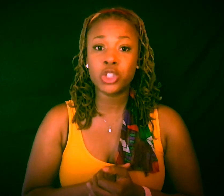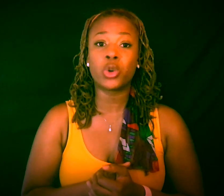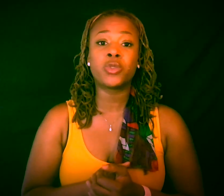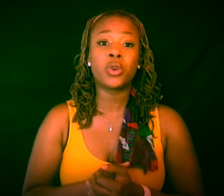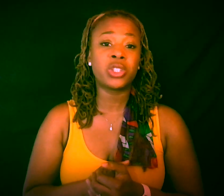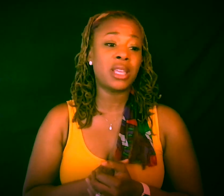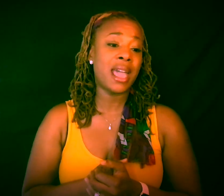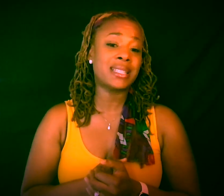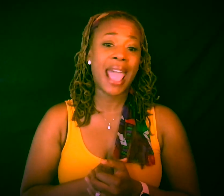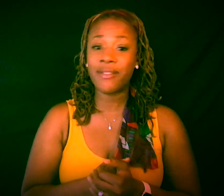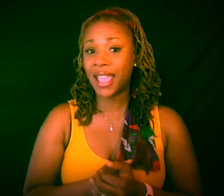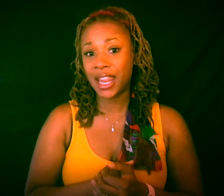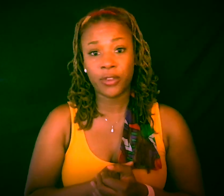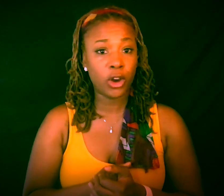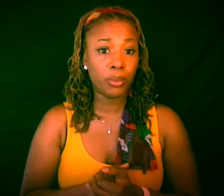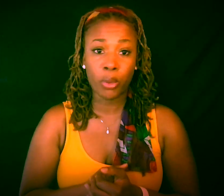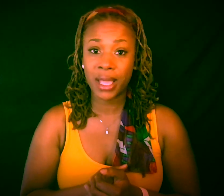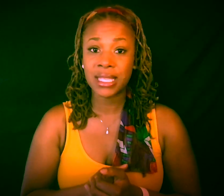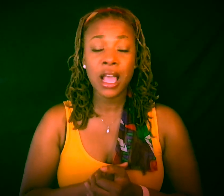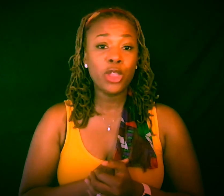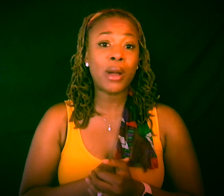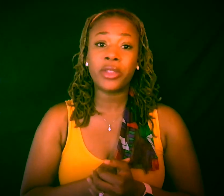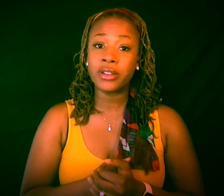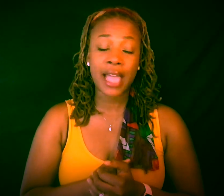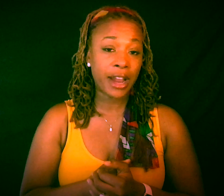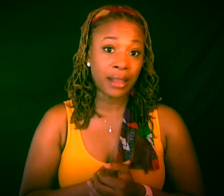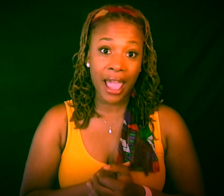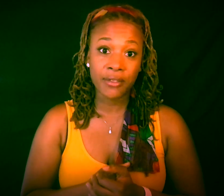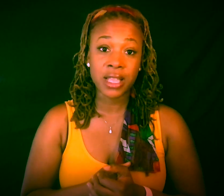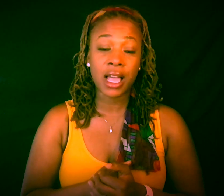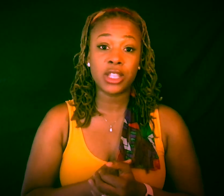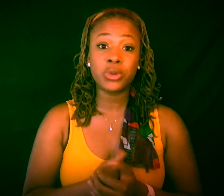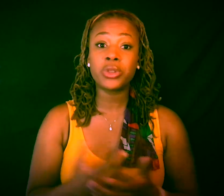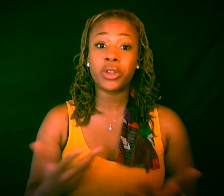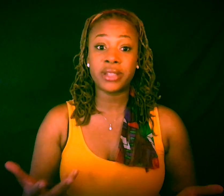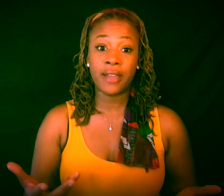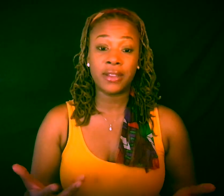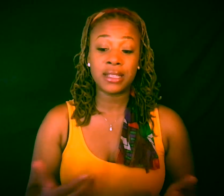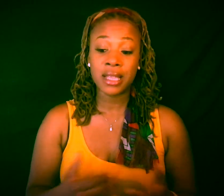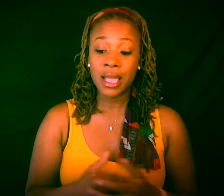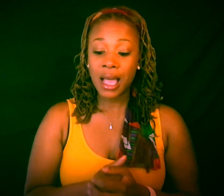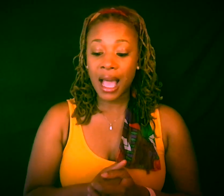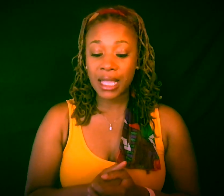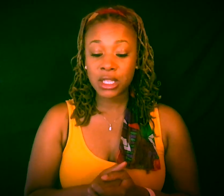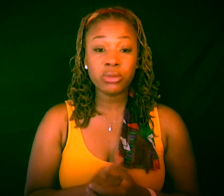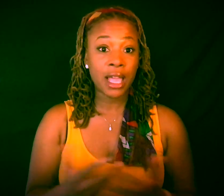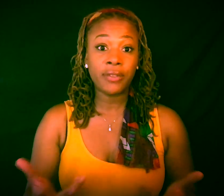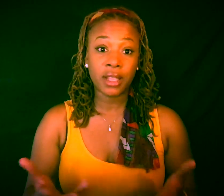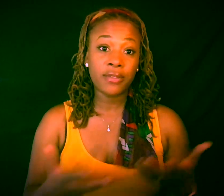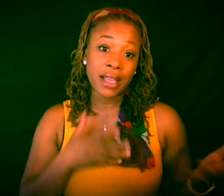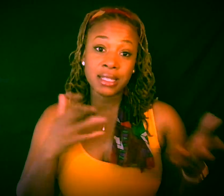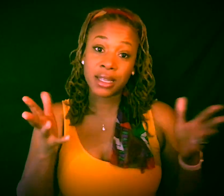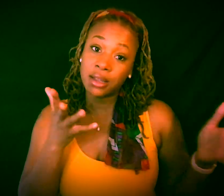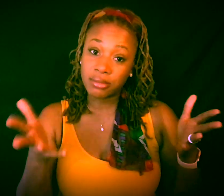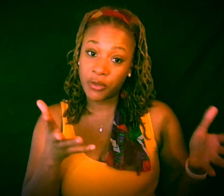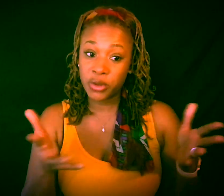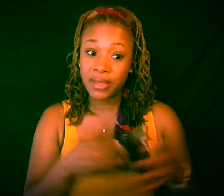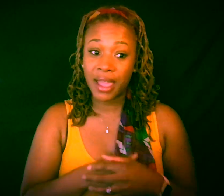resourceful, and she has advocated for her boys throughout their entire lives due to their deafness. So definitely, if you need that